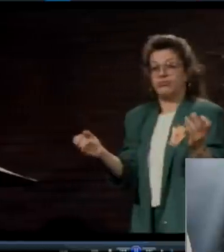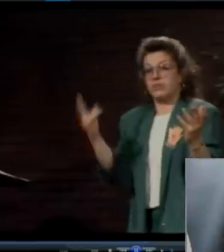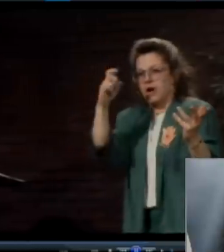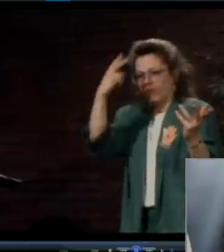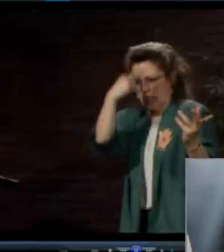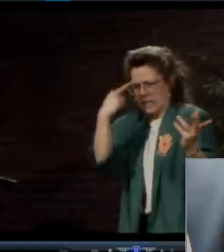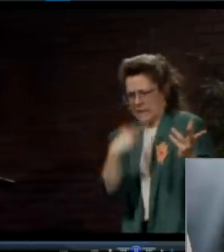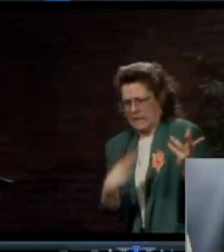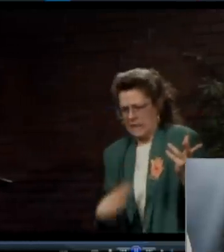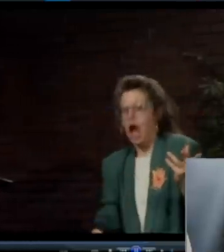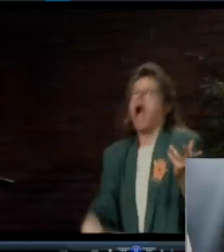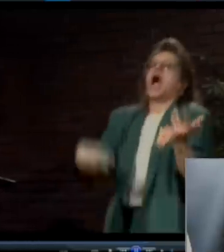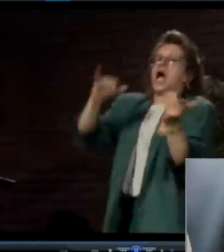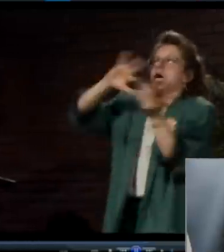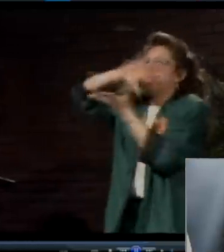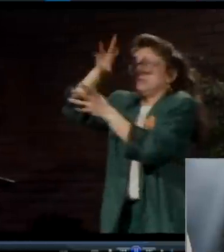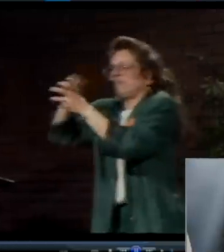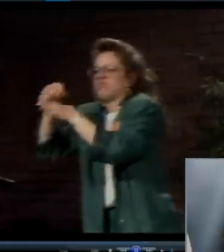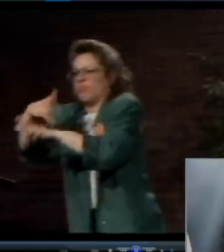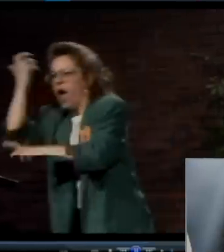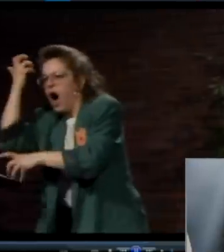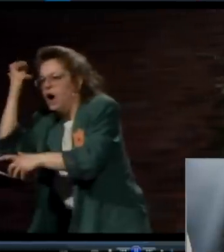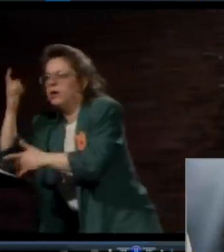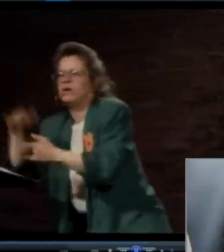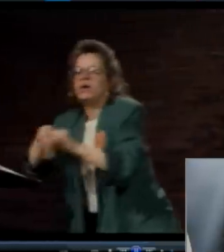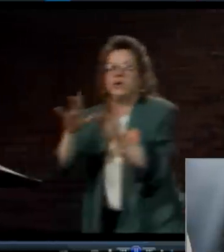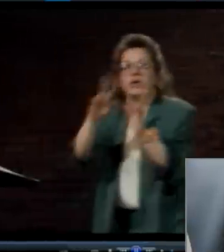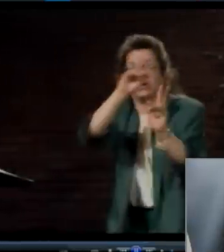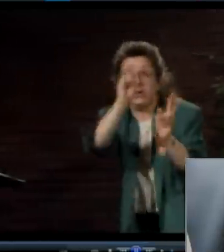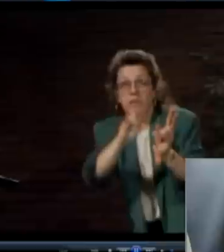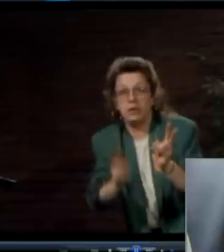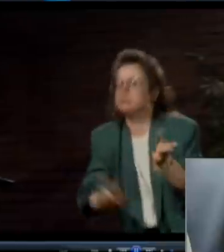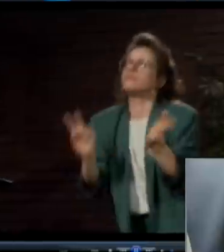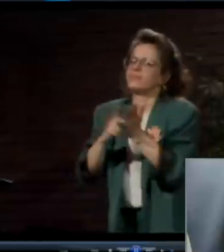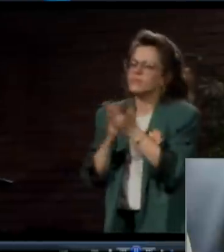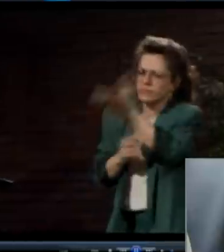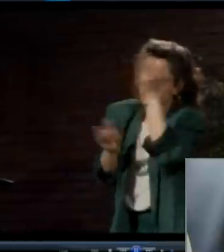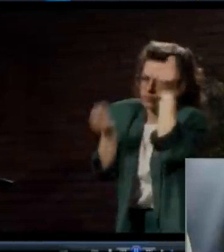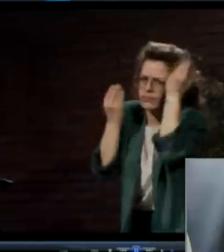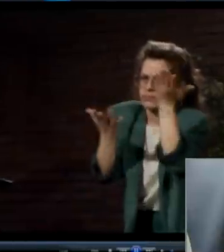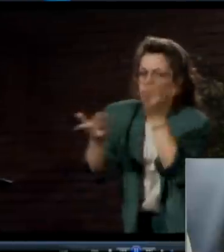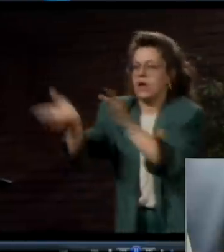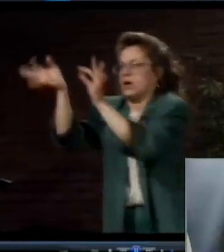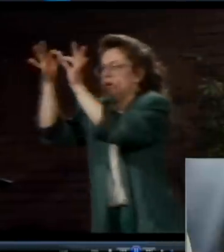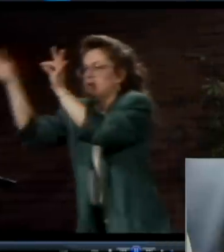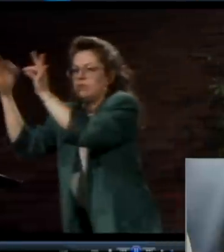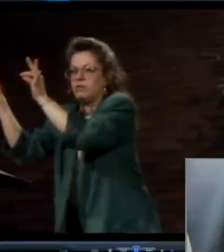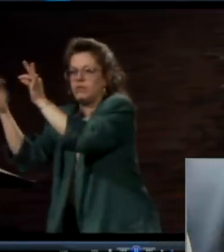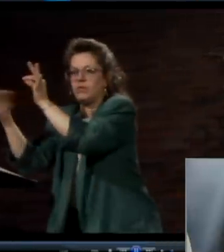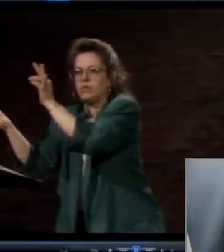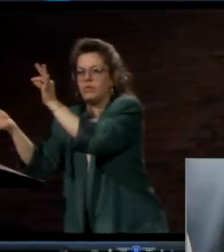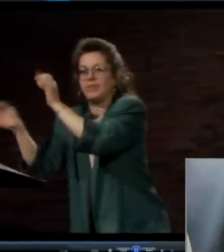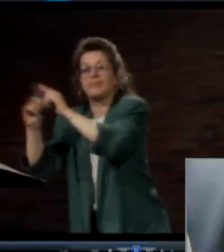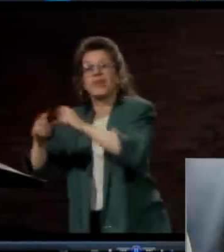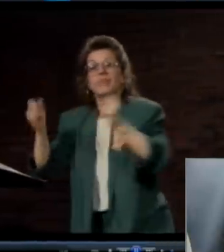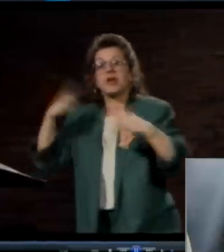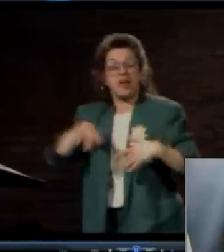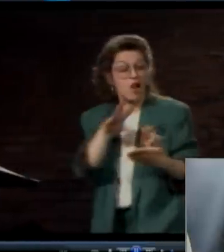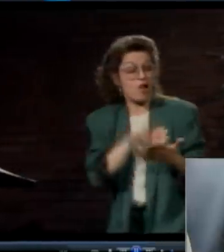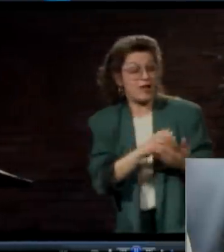interpreting. You have to read the person's body language to make sure that you're matching affect correctly. You have to make sure